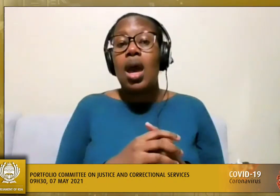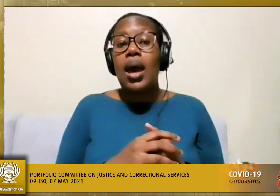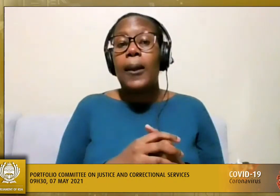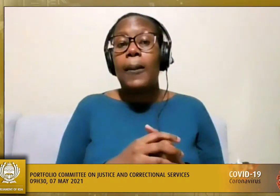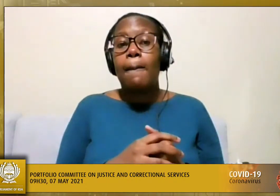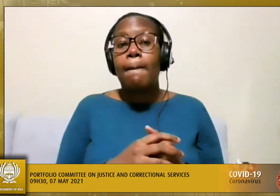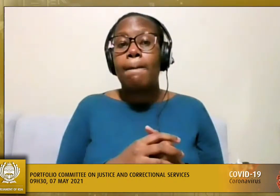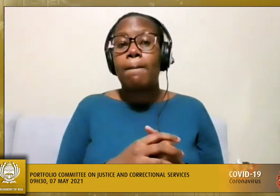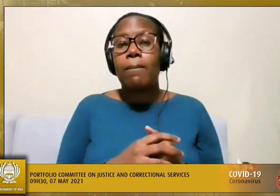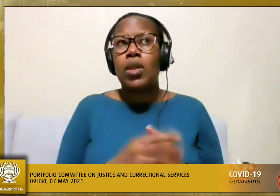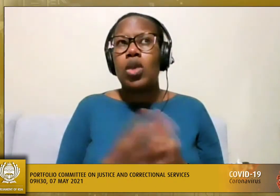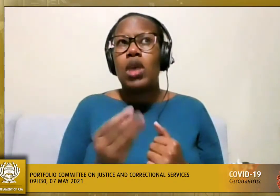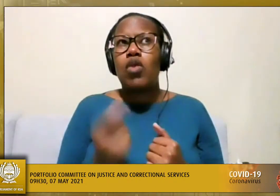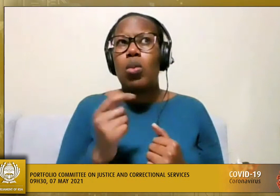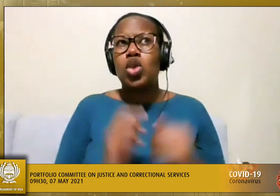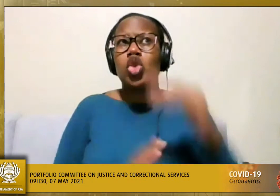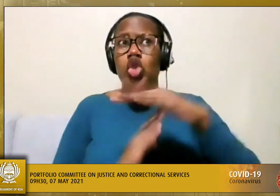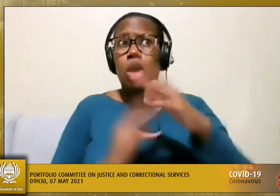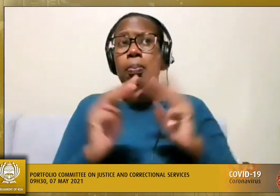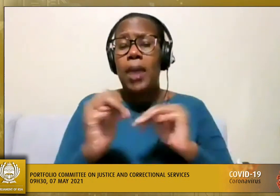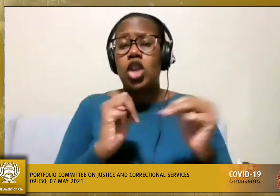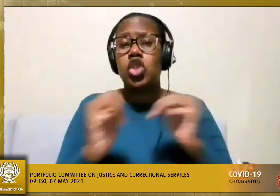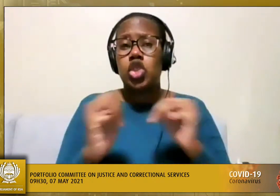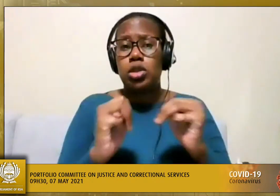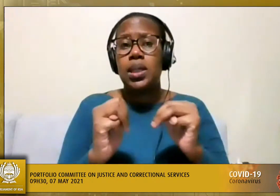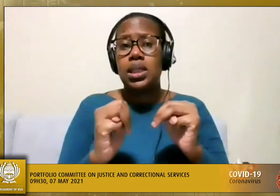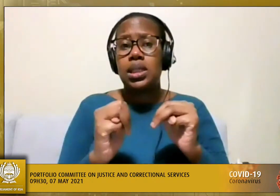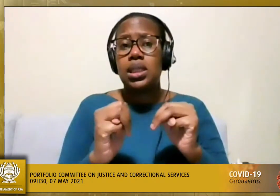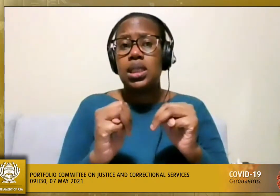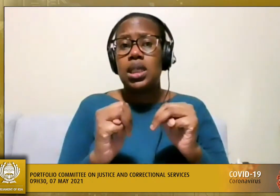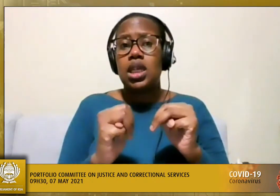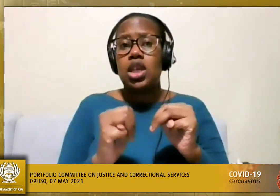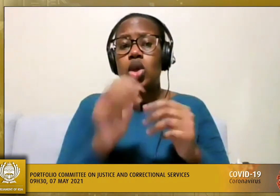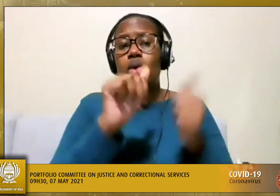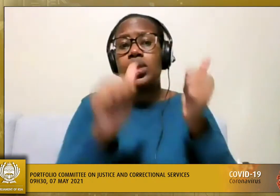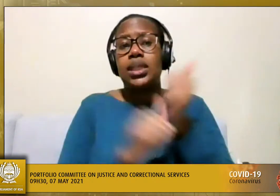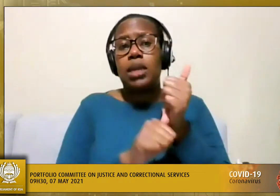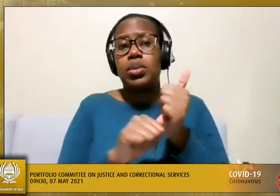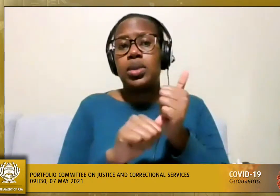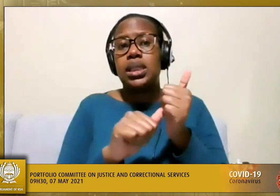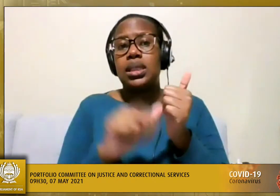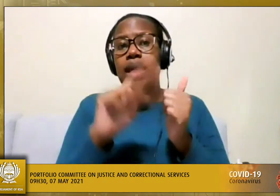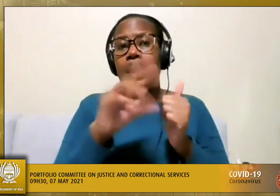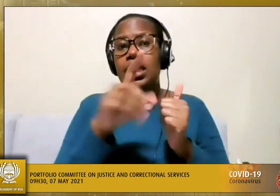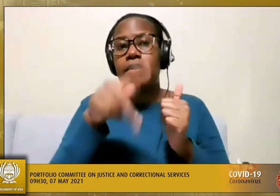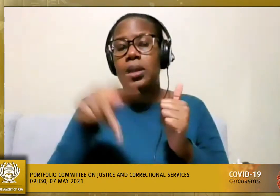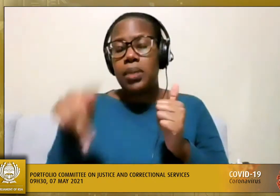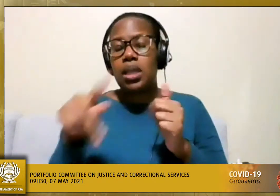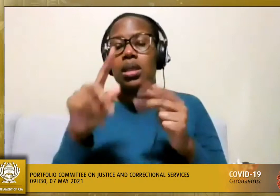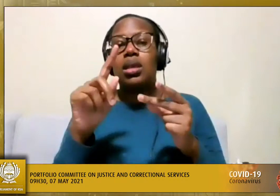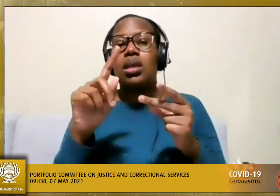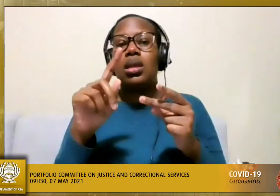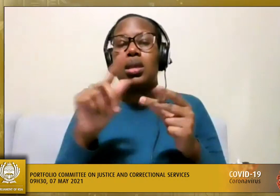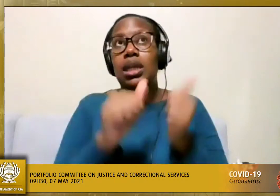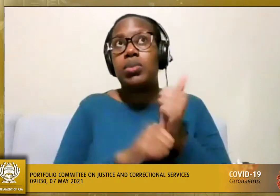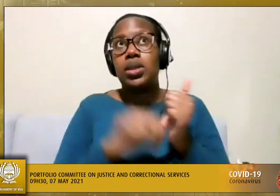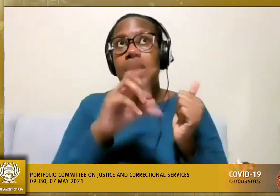almost your top Management in terms of your Deputy National directors and your special